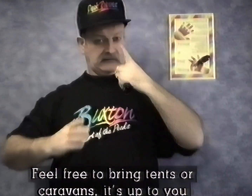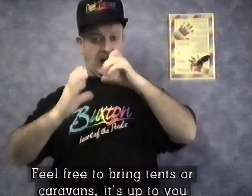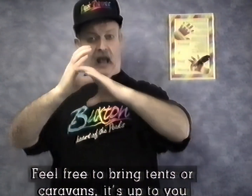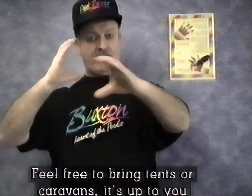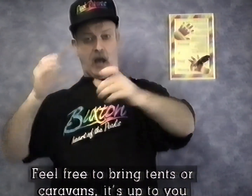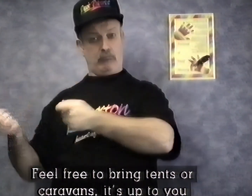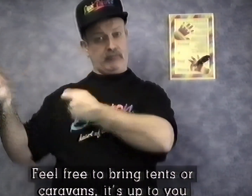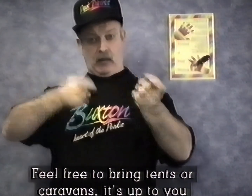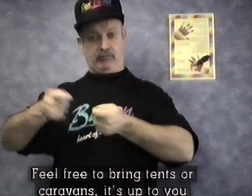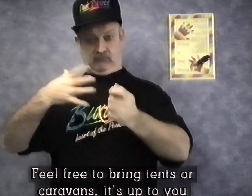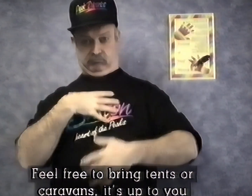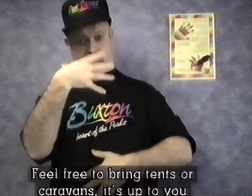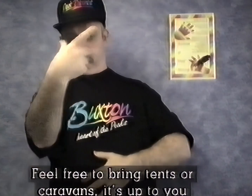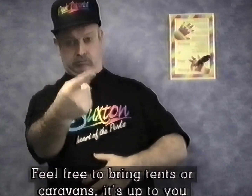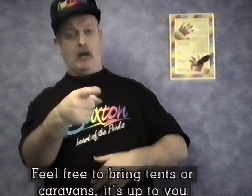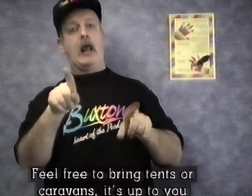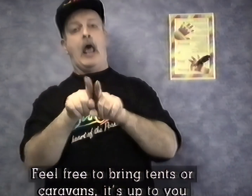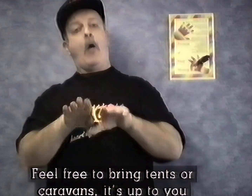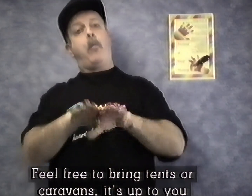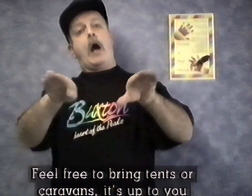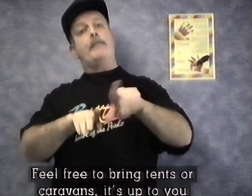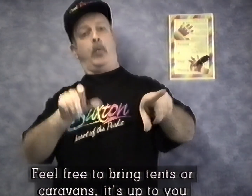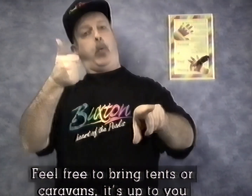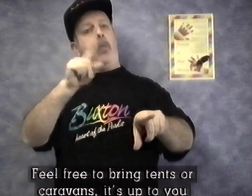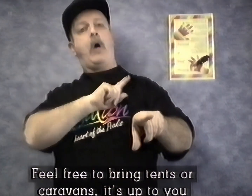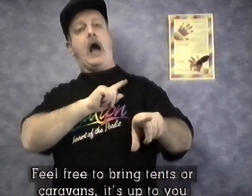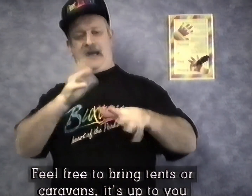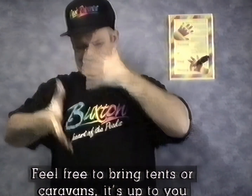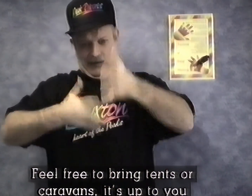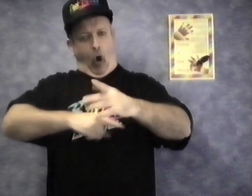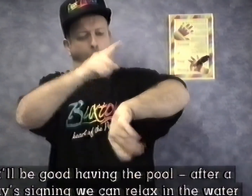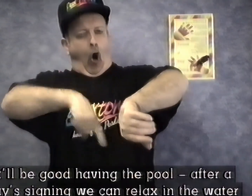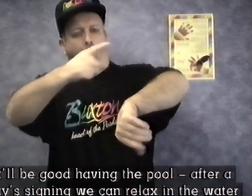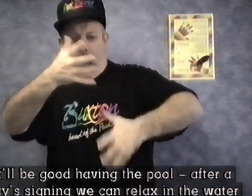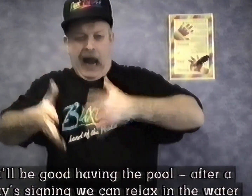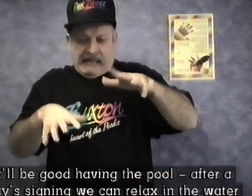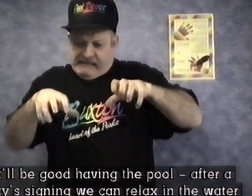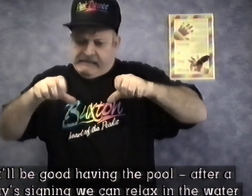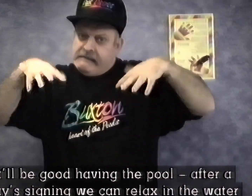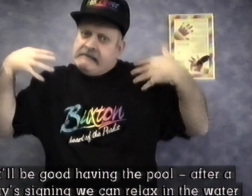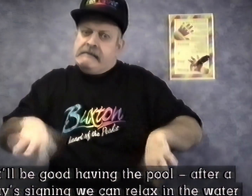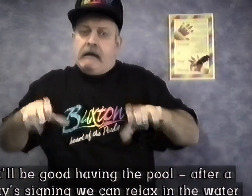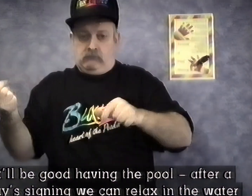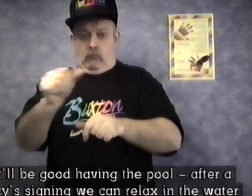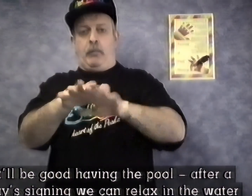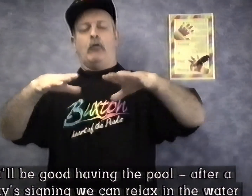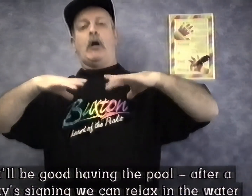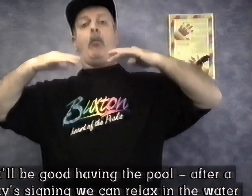Feel free to bring your tents or caravans, it's up to you. And it's going to be good having the pool because after a long day's